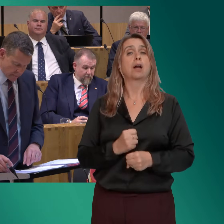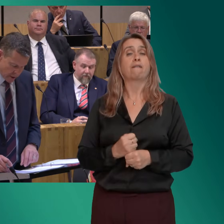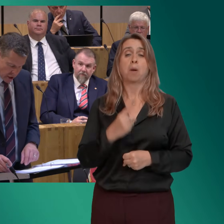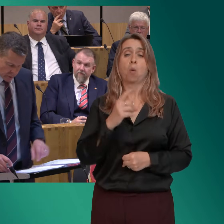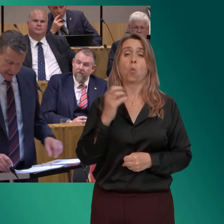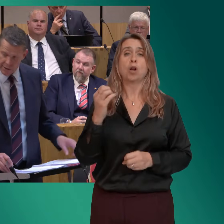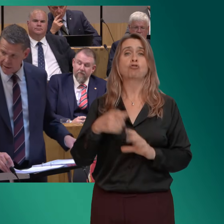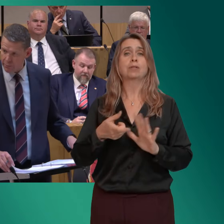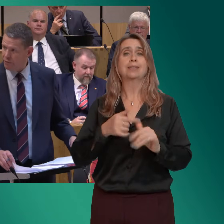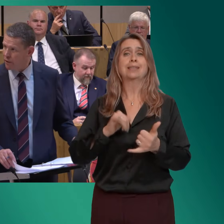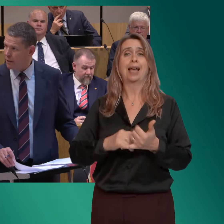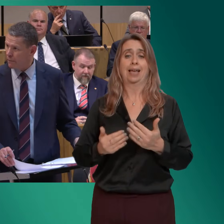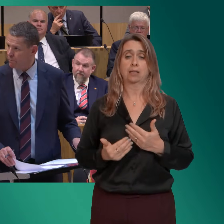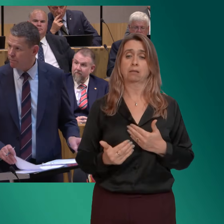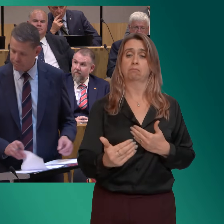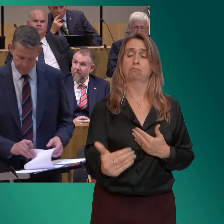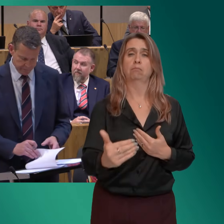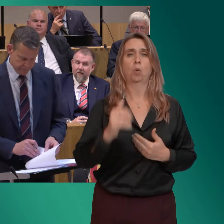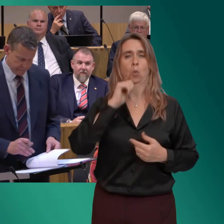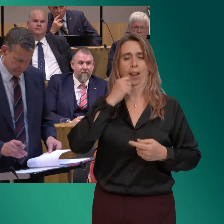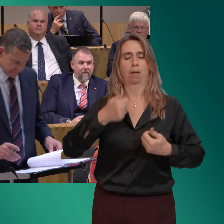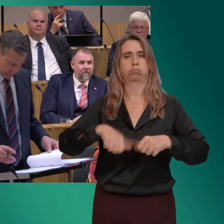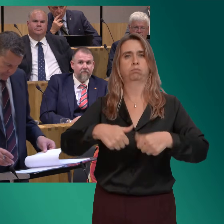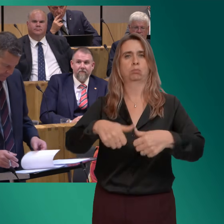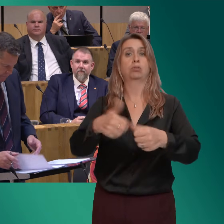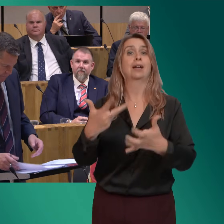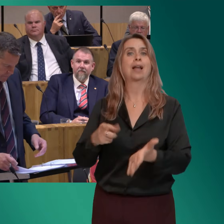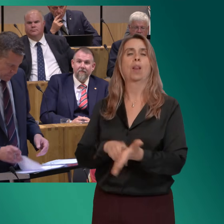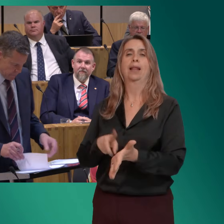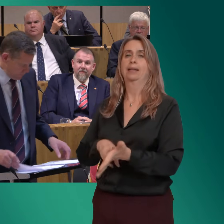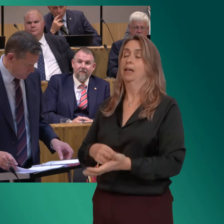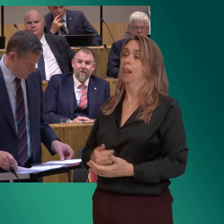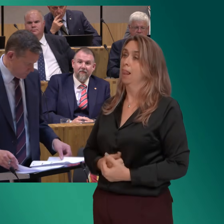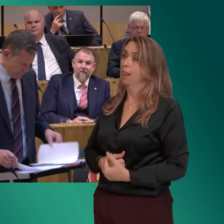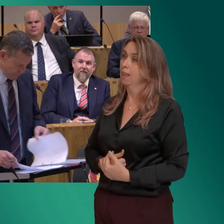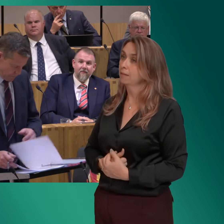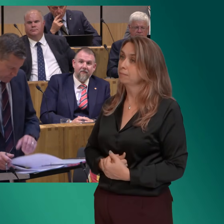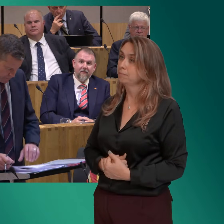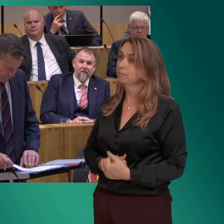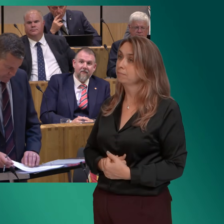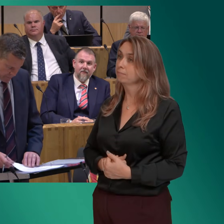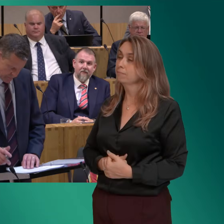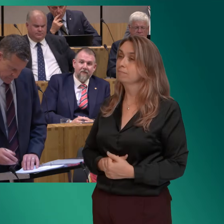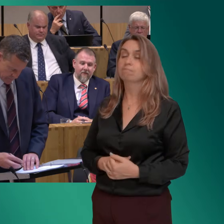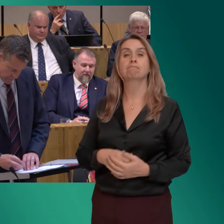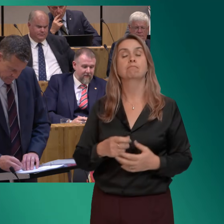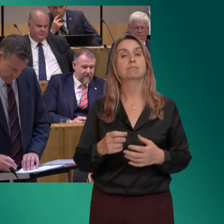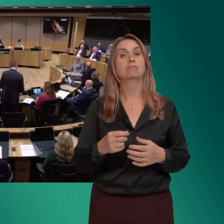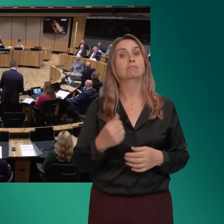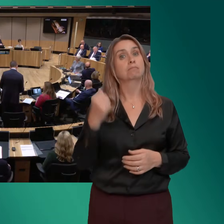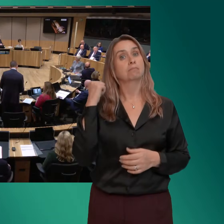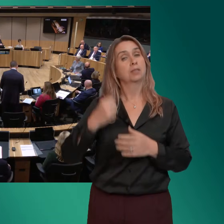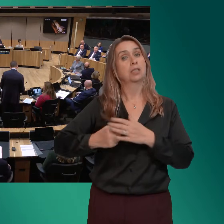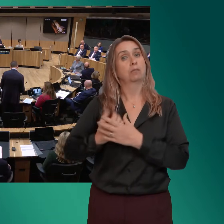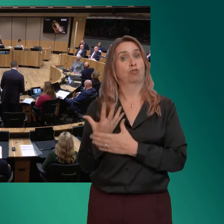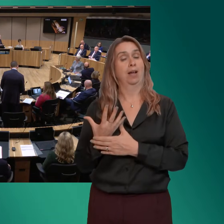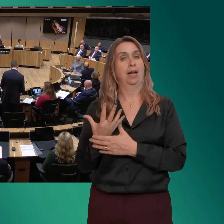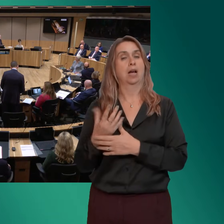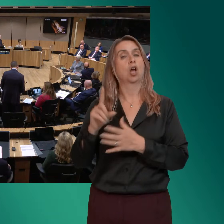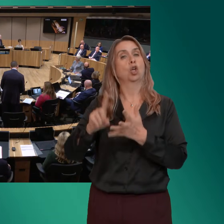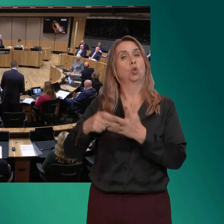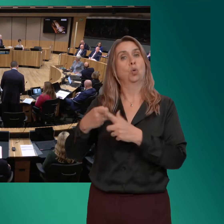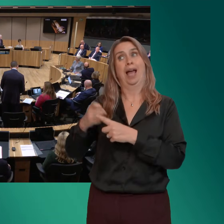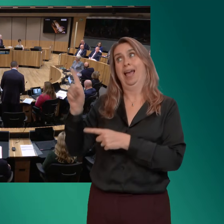this term, as well as the timeline for the plan. Lynn Neagle. Thank you, Llywydd. In the spring statement, the UK Labour